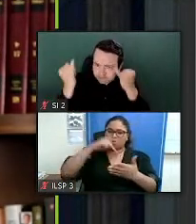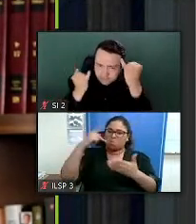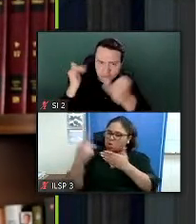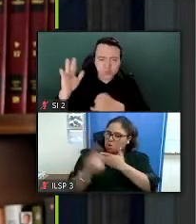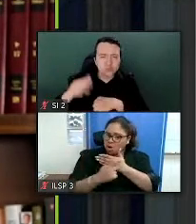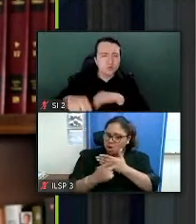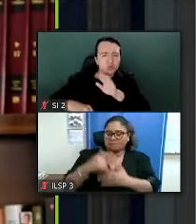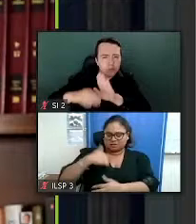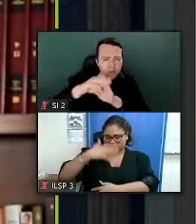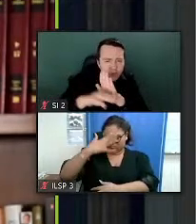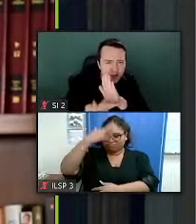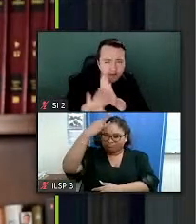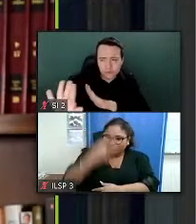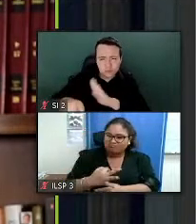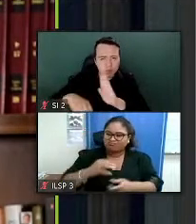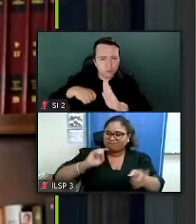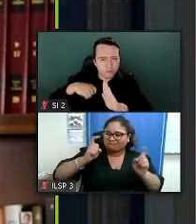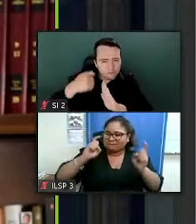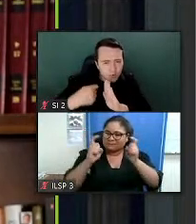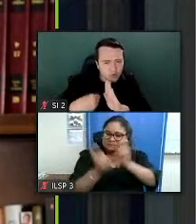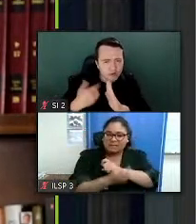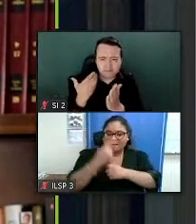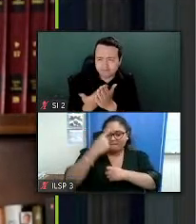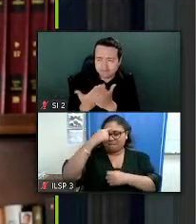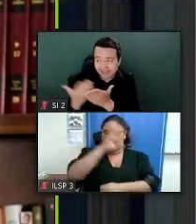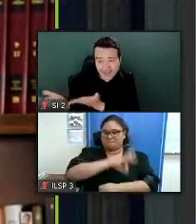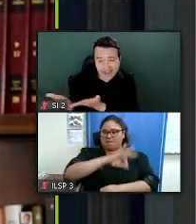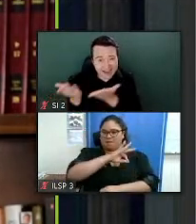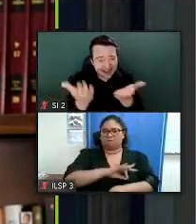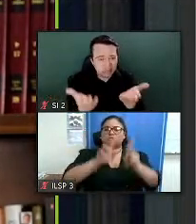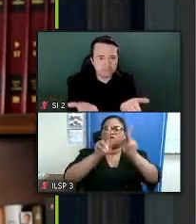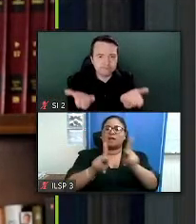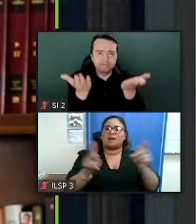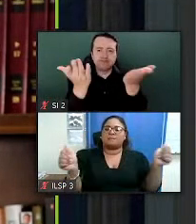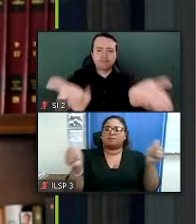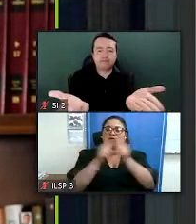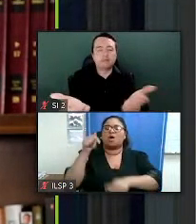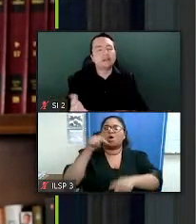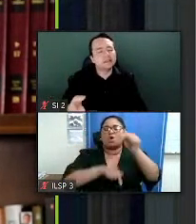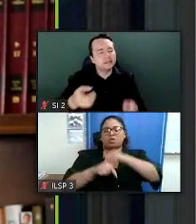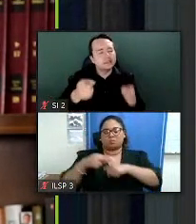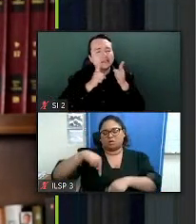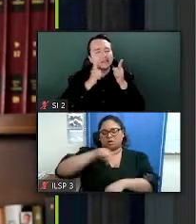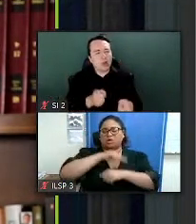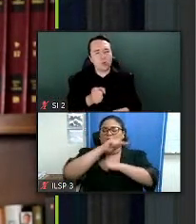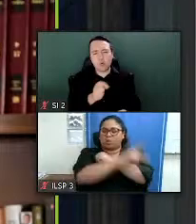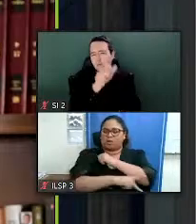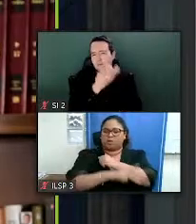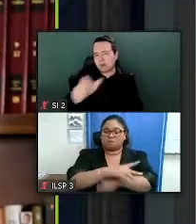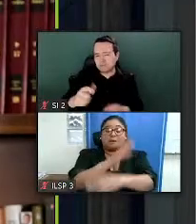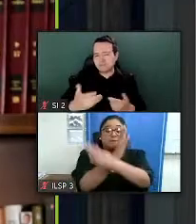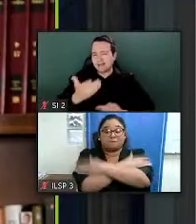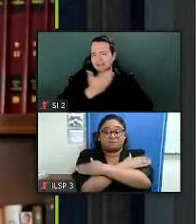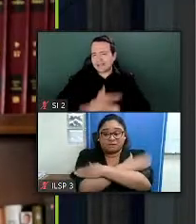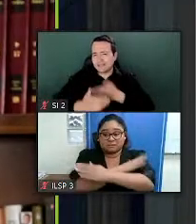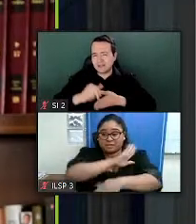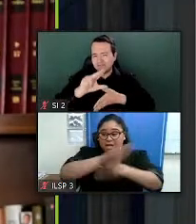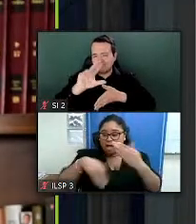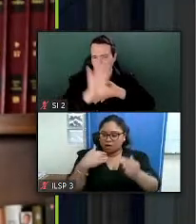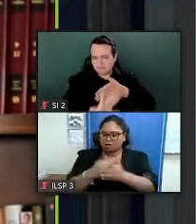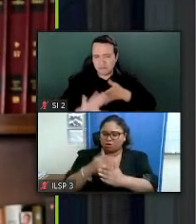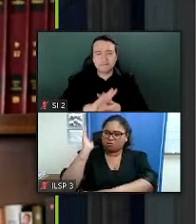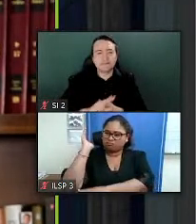plans brands and projects that i'm sure will work in the benefit of the persons with disabilities in our